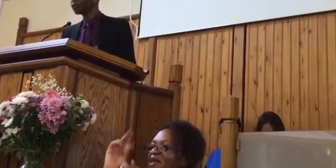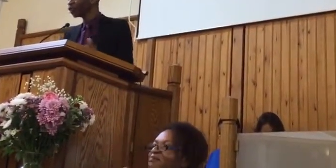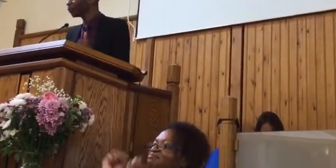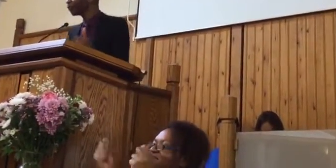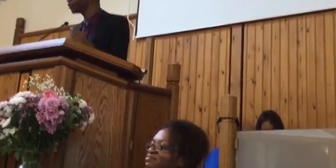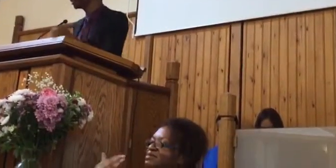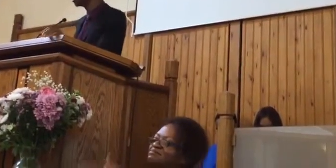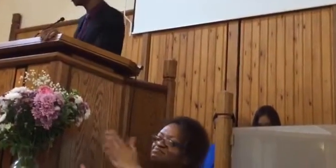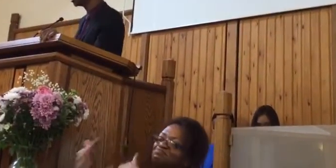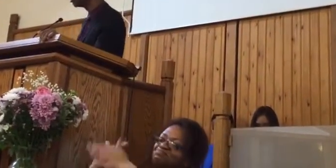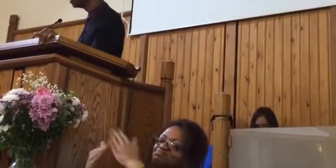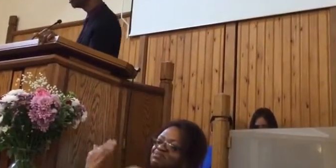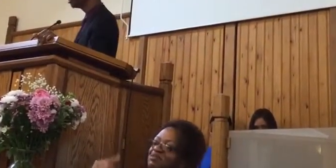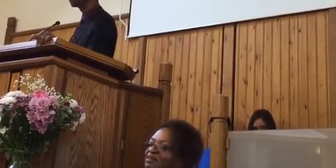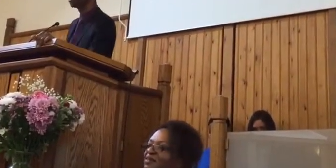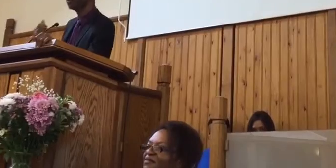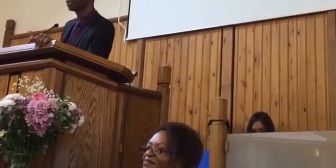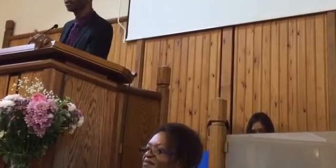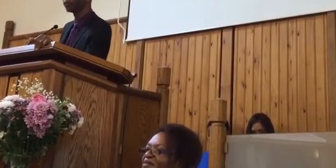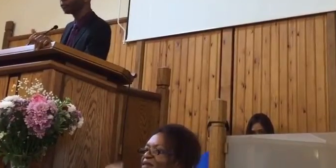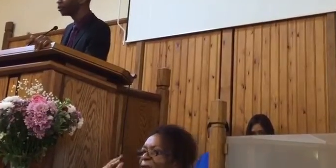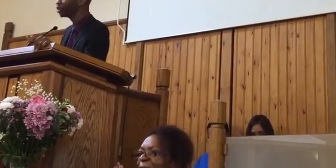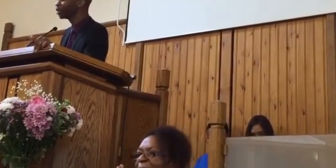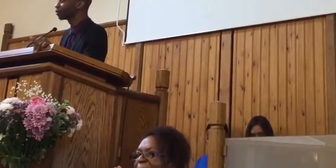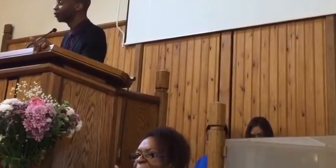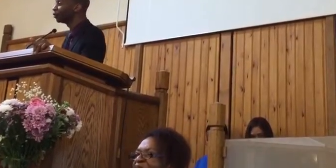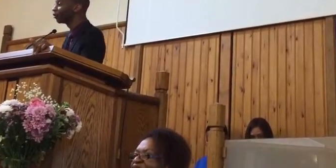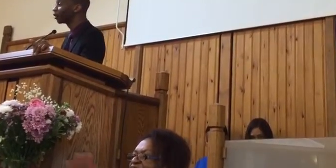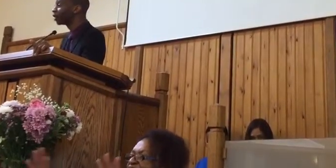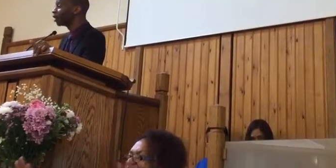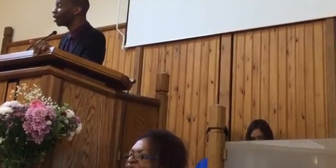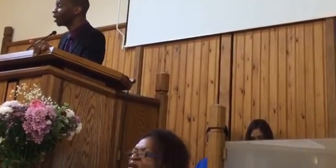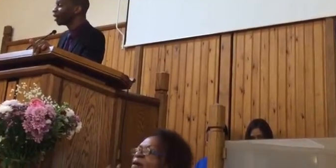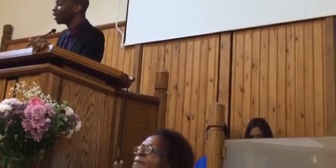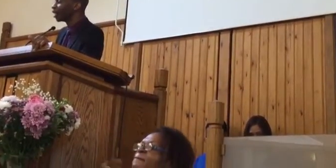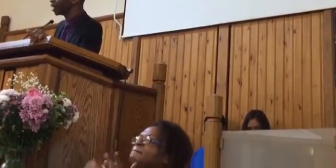So if you think about it, the original name was Missionary Volunteers for the Youth.